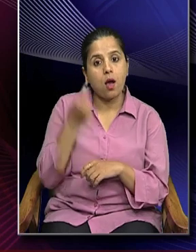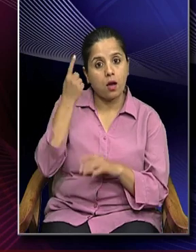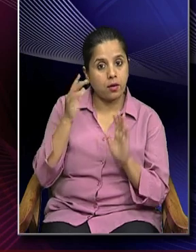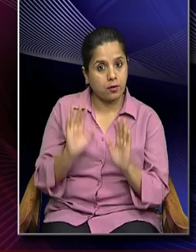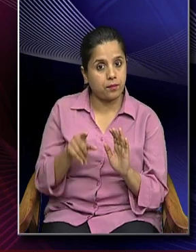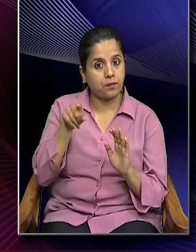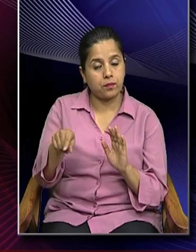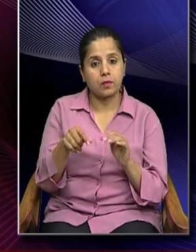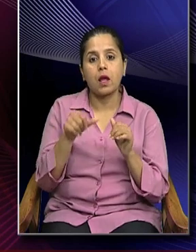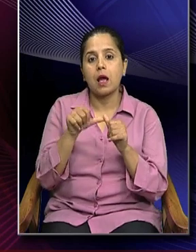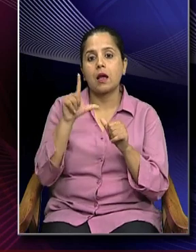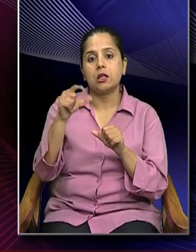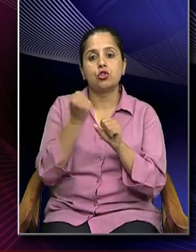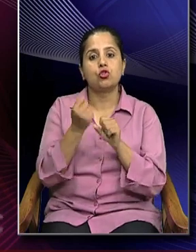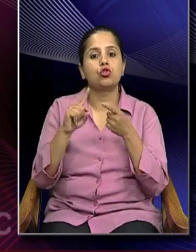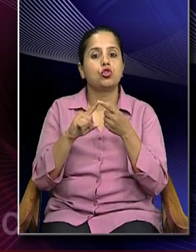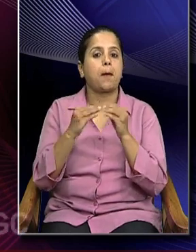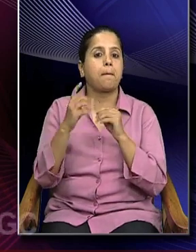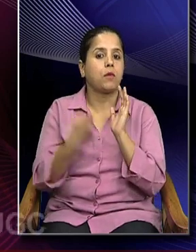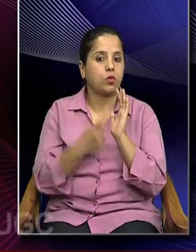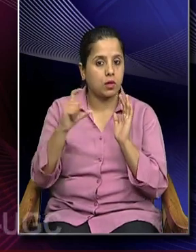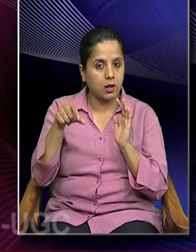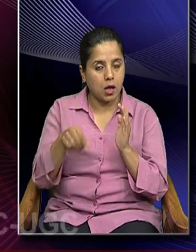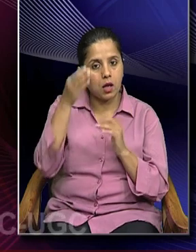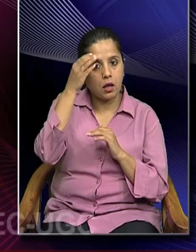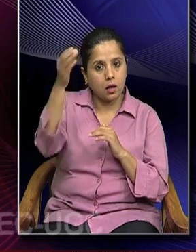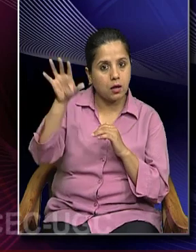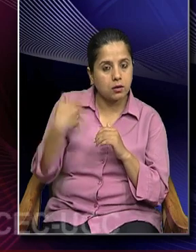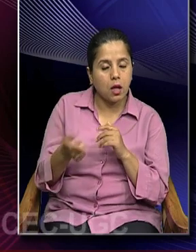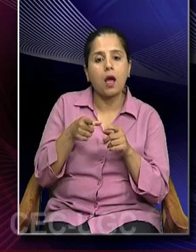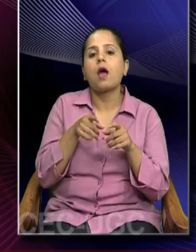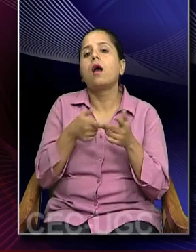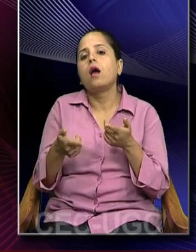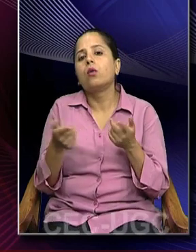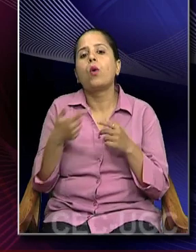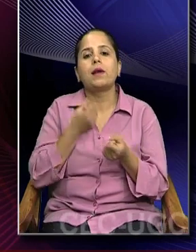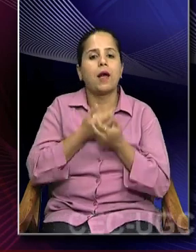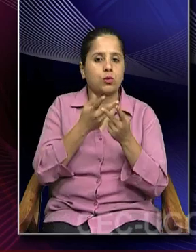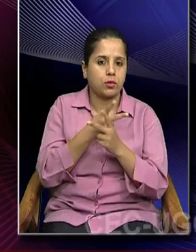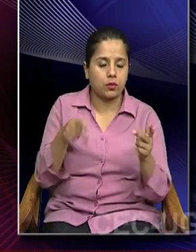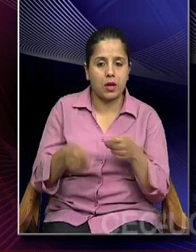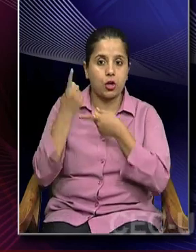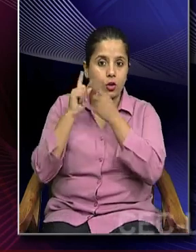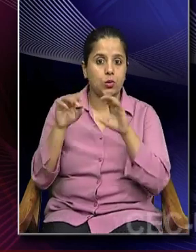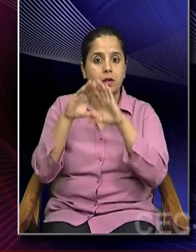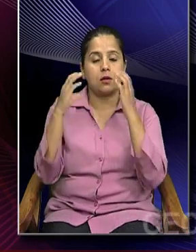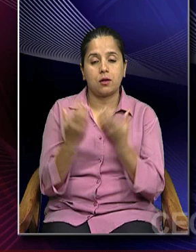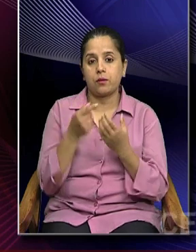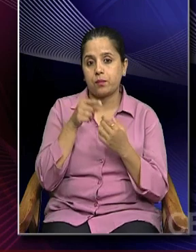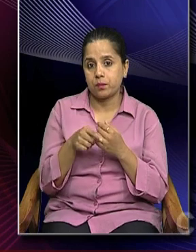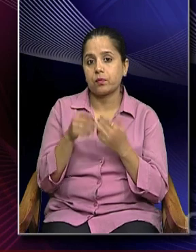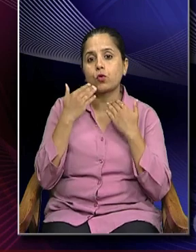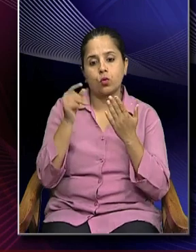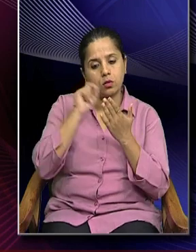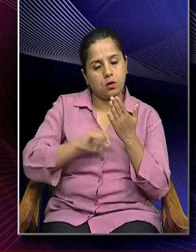the algebraic concepts and expressions. In a history class, the students write a reflective